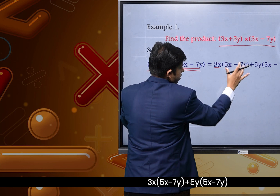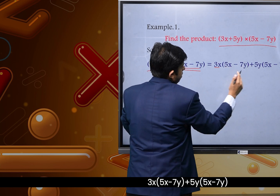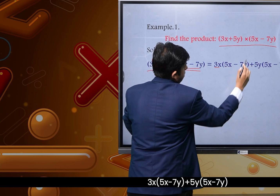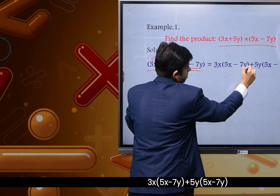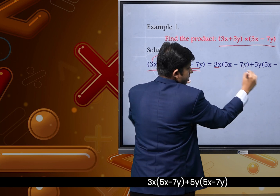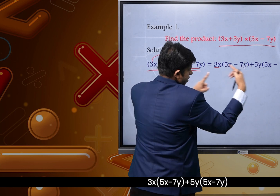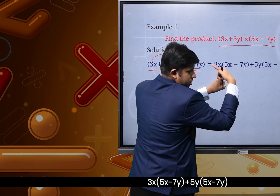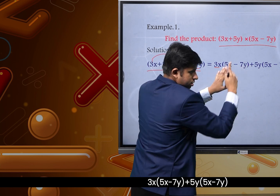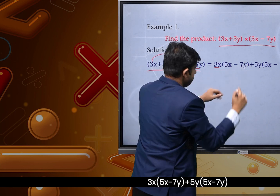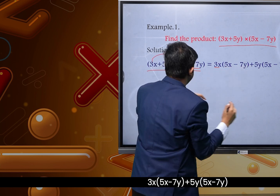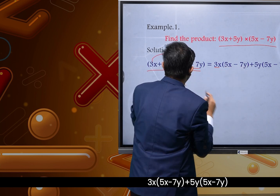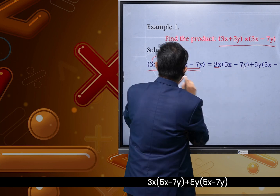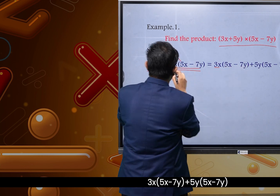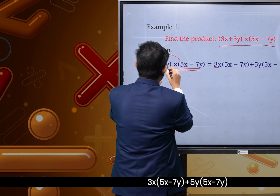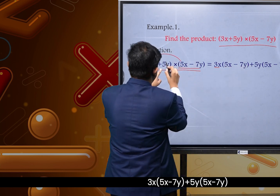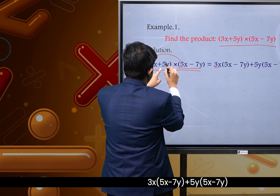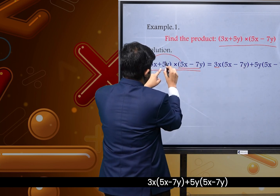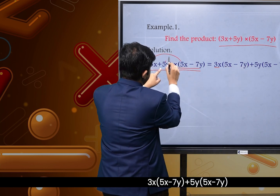plus 5y into 5x minus 7y.